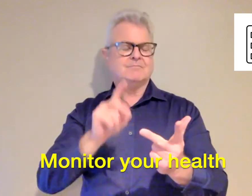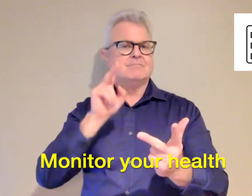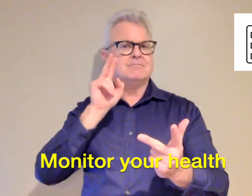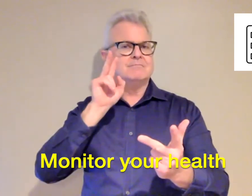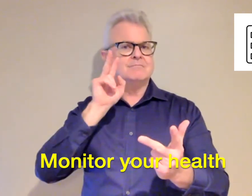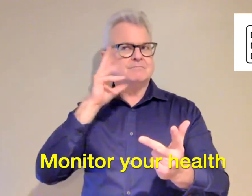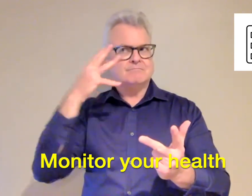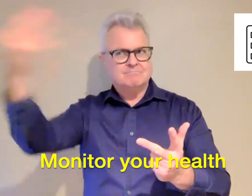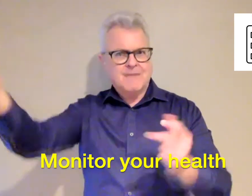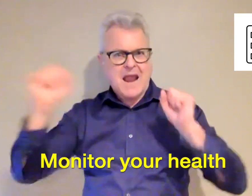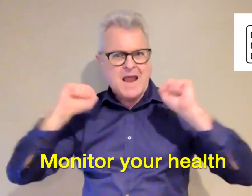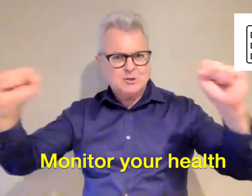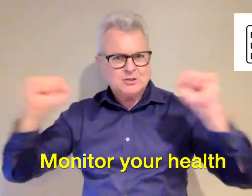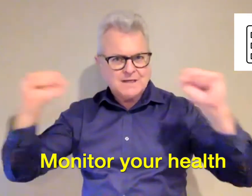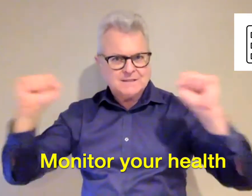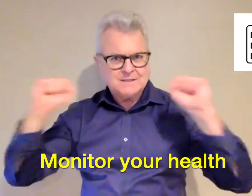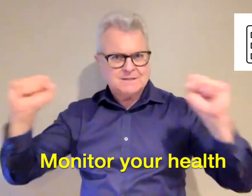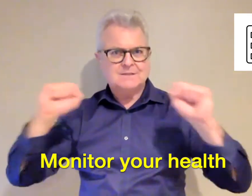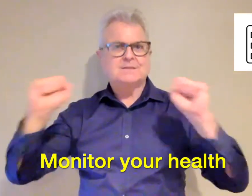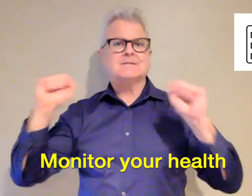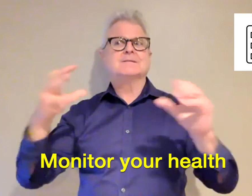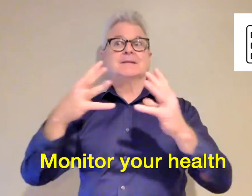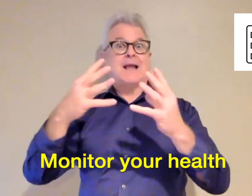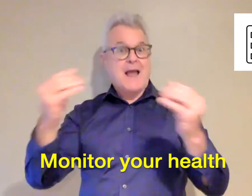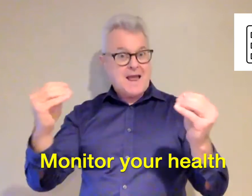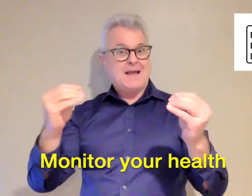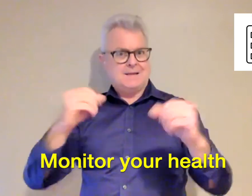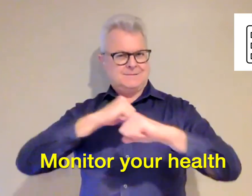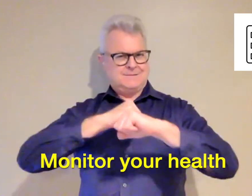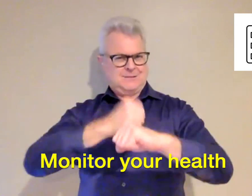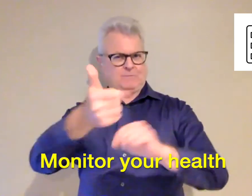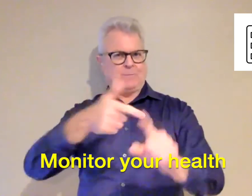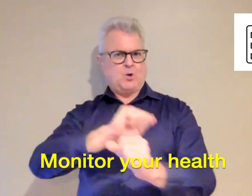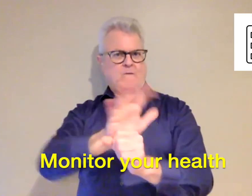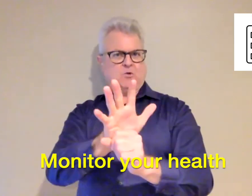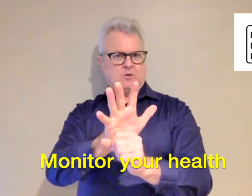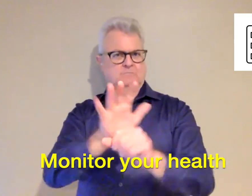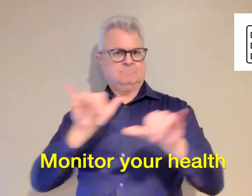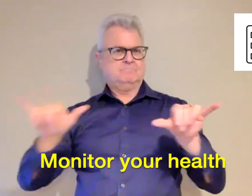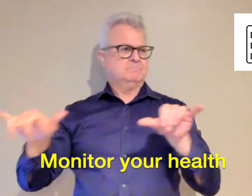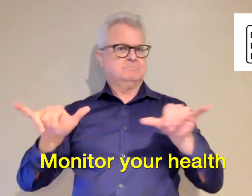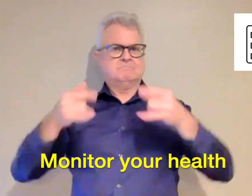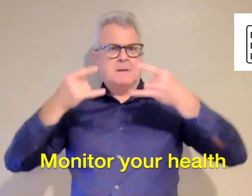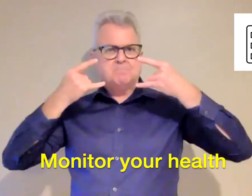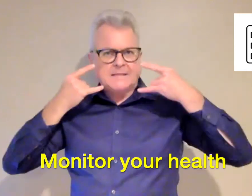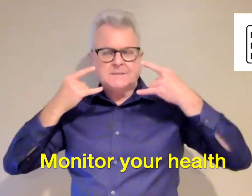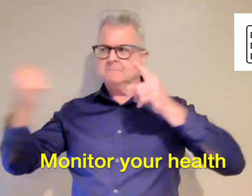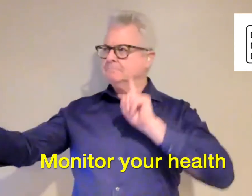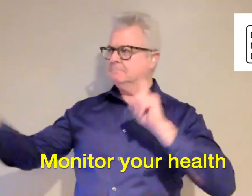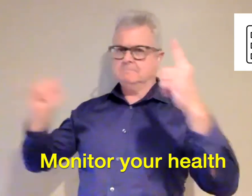nutrition, you're sleeping properly, you're exercising as much as possible, because these are the things that will